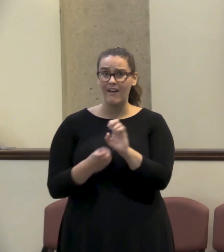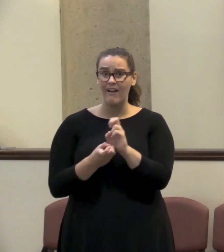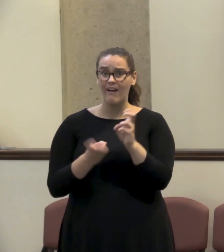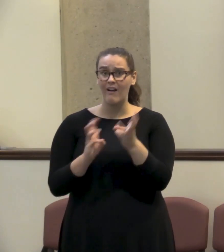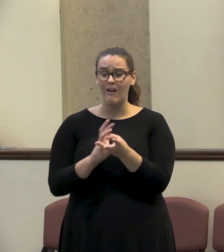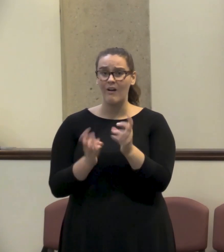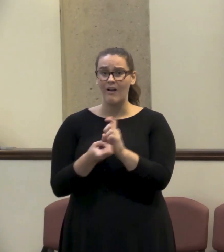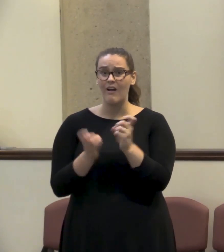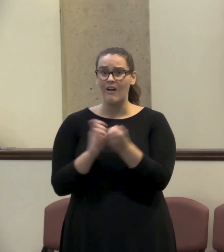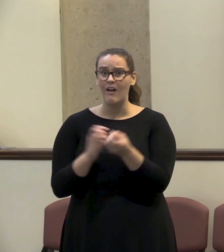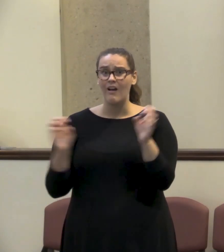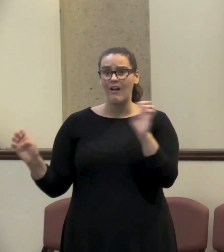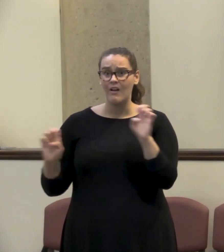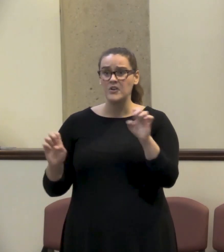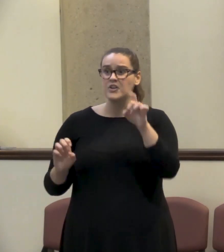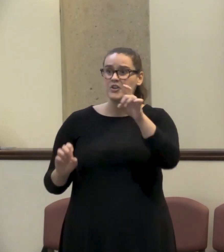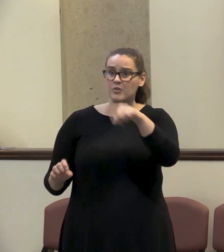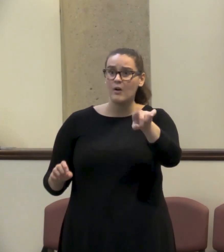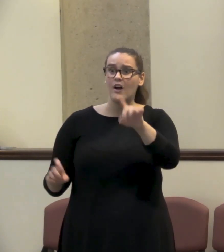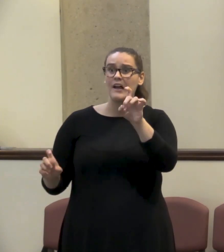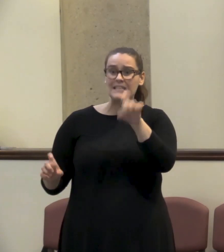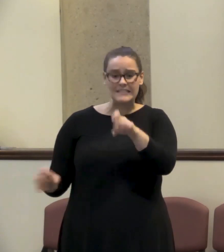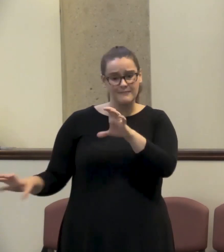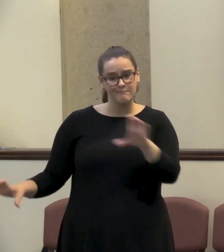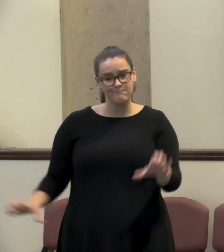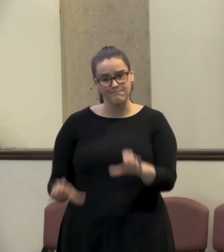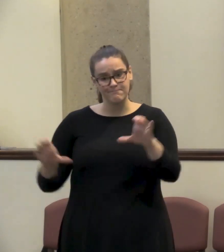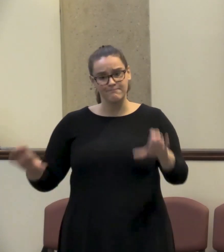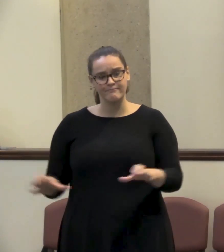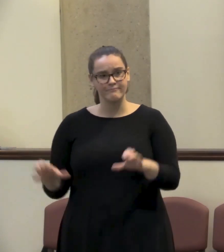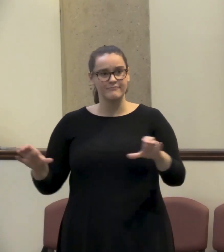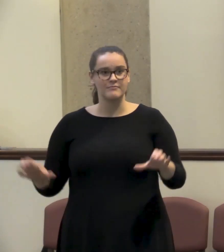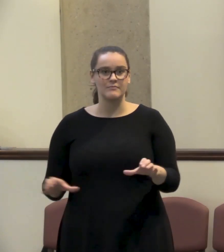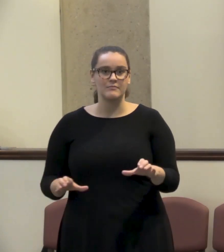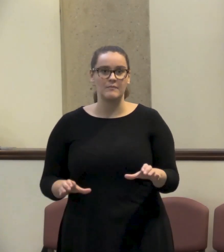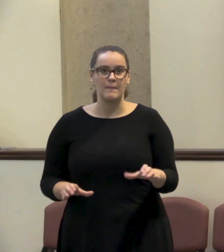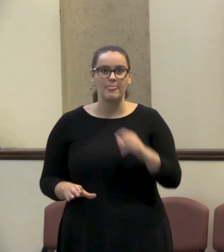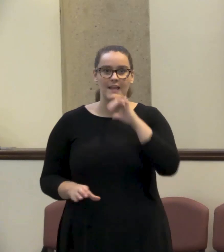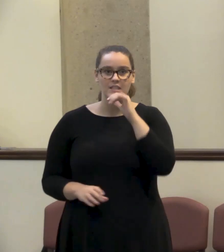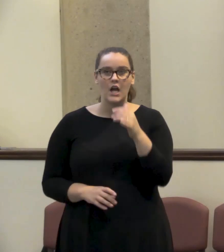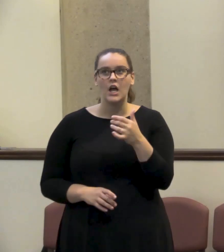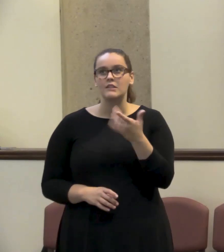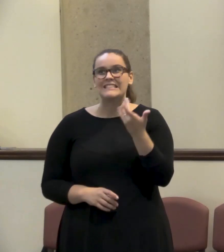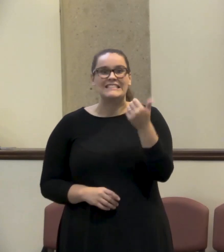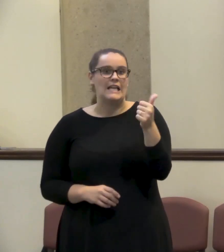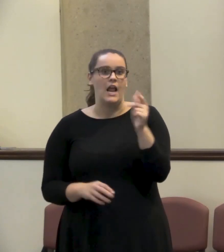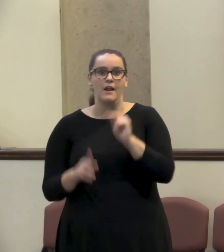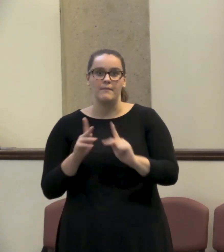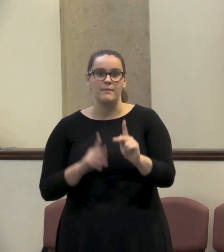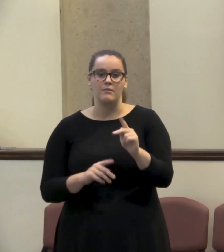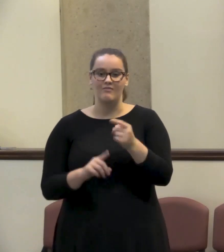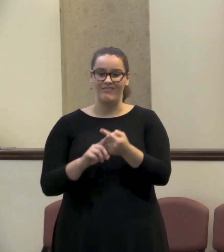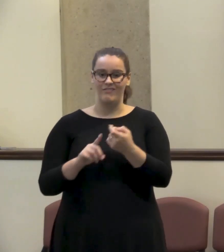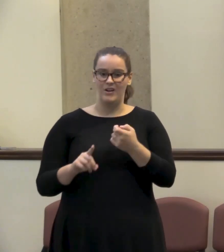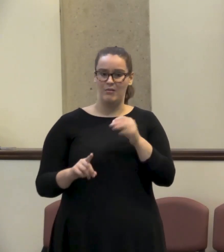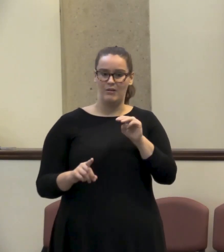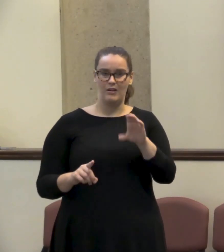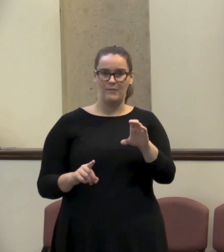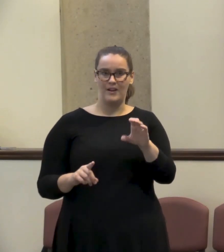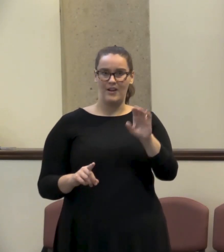mobilization. And a mobilization is not 9 political or 10 political officials in Montgomery County. That's not a